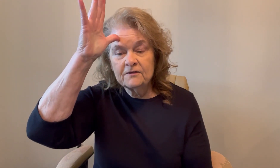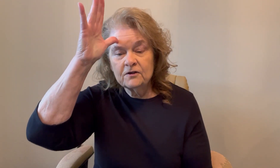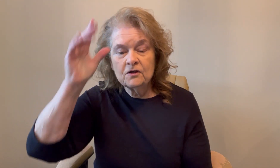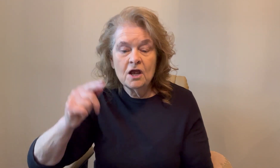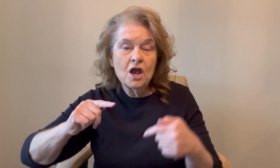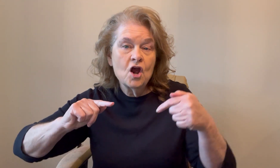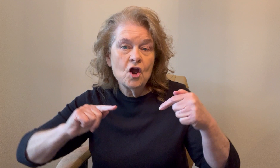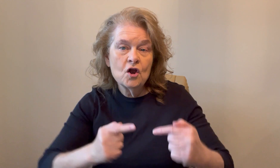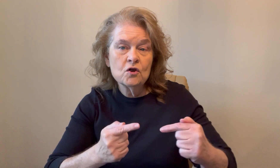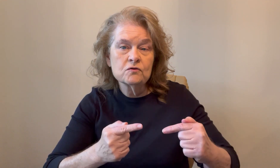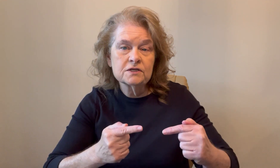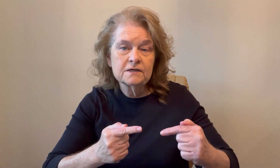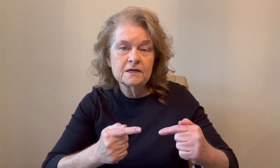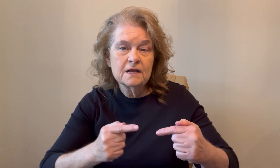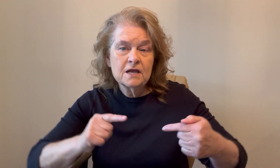stepfather hurt